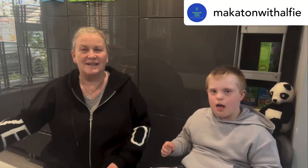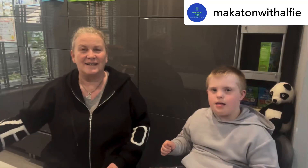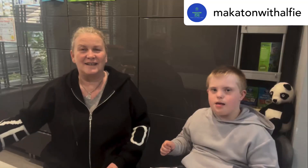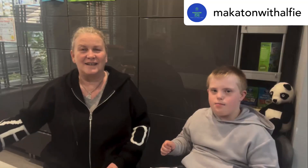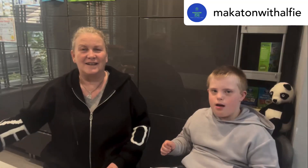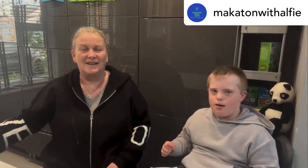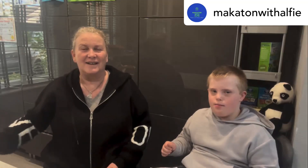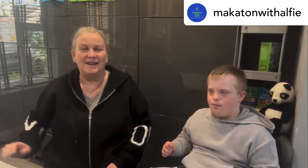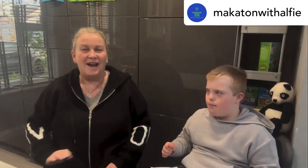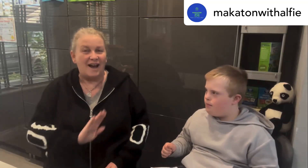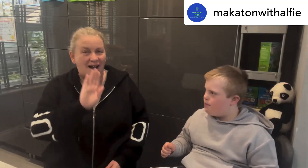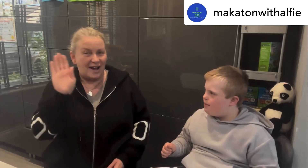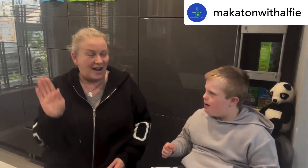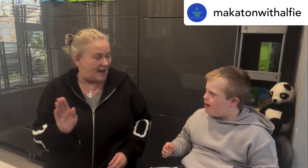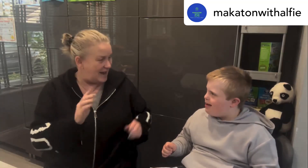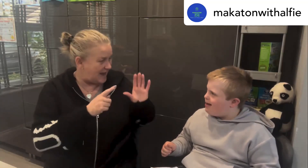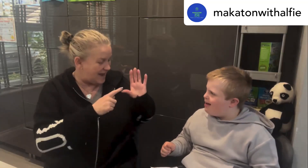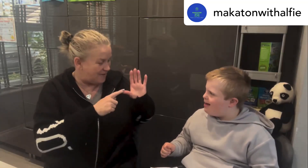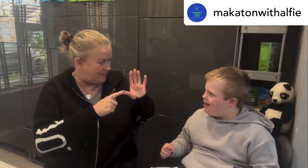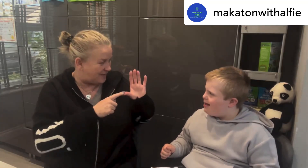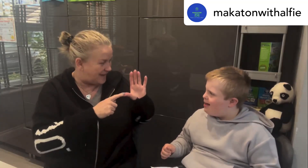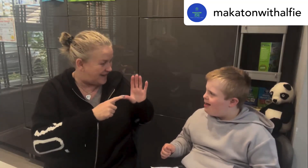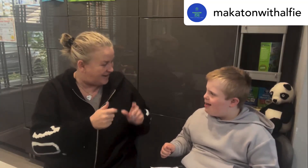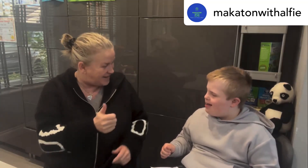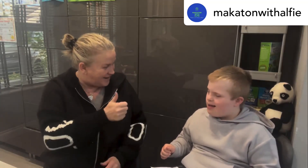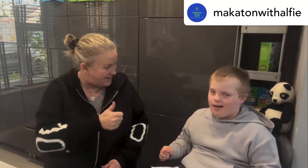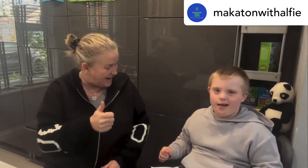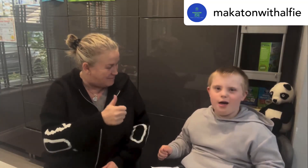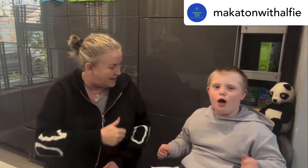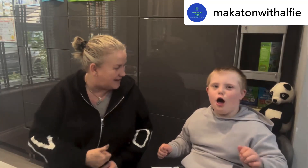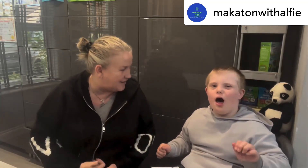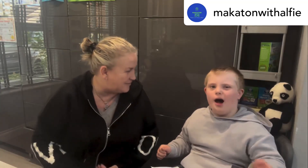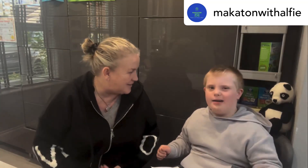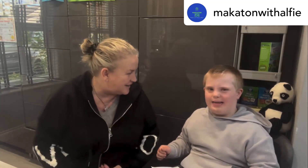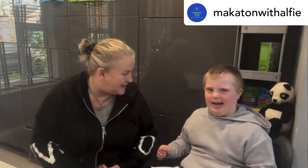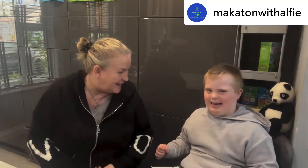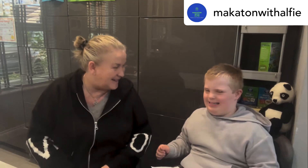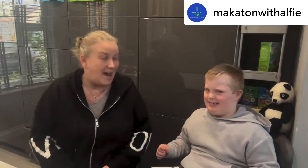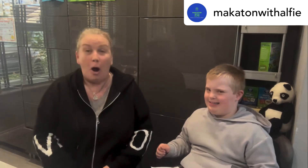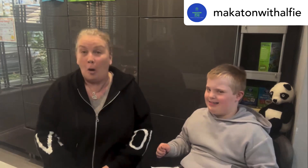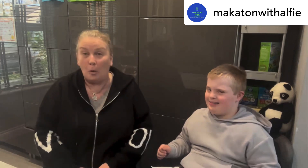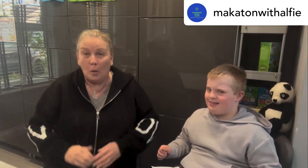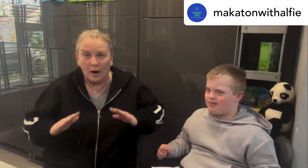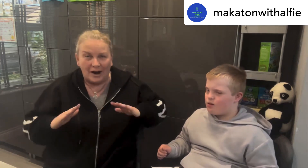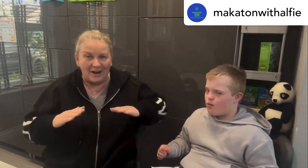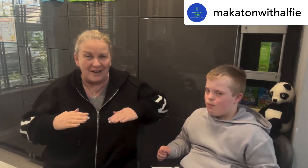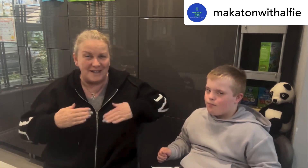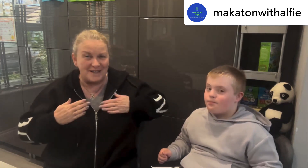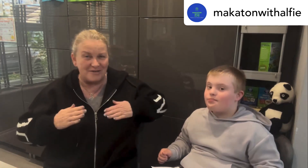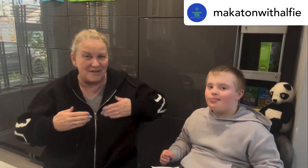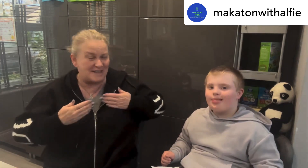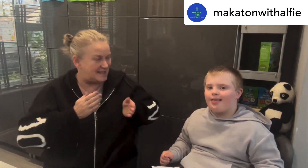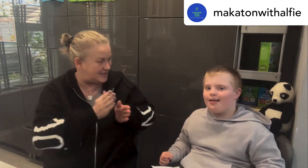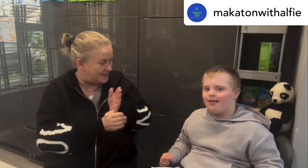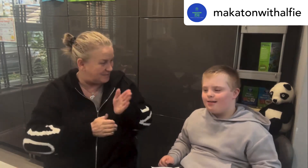I'm the mum. Hi, Alvy. Are you okay, my love? Okay. Oh, are you ready to do some